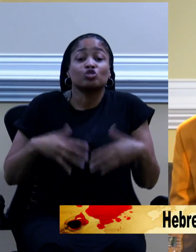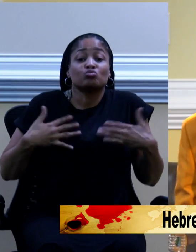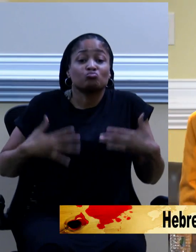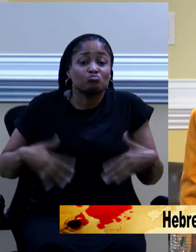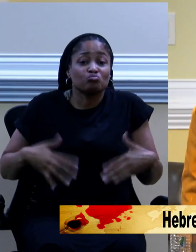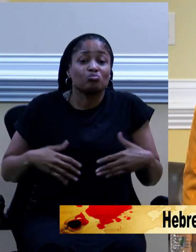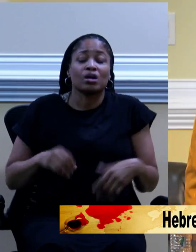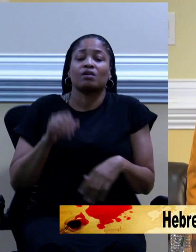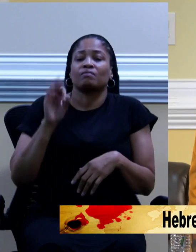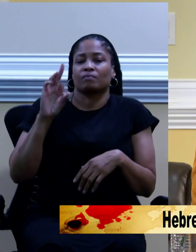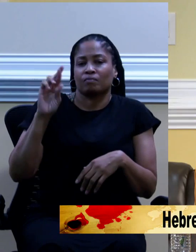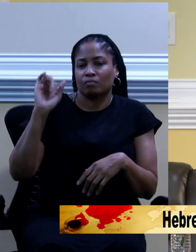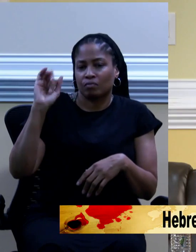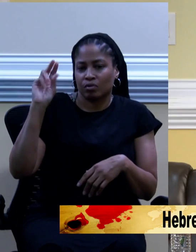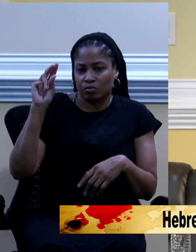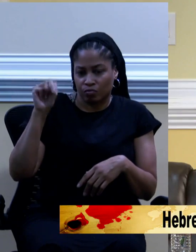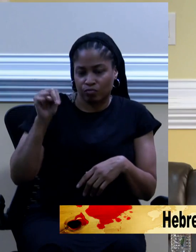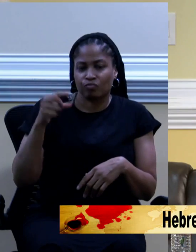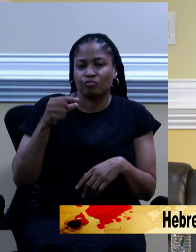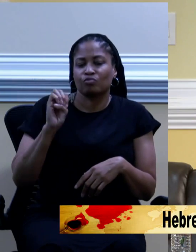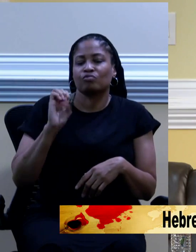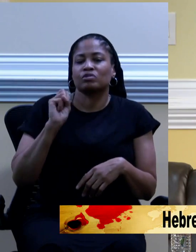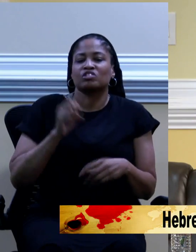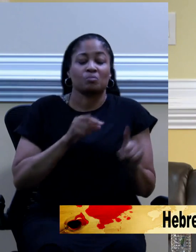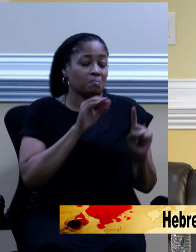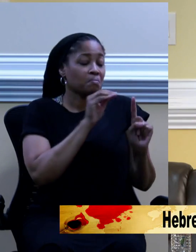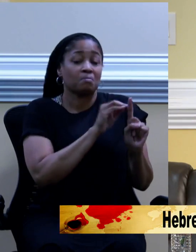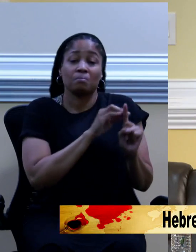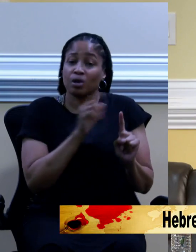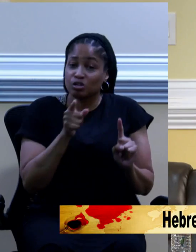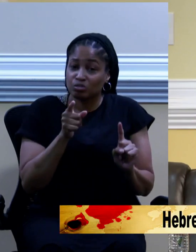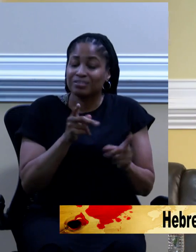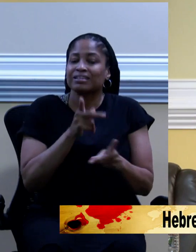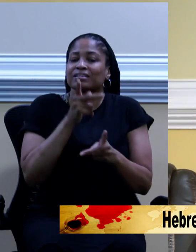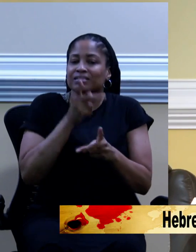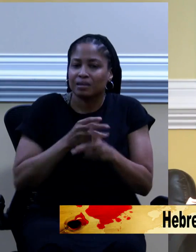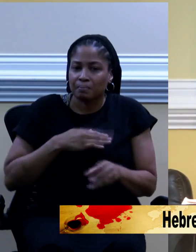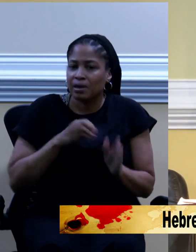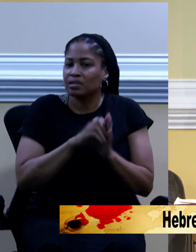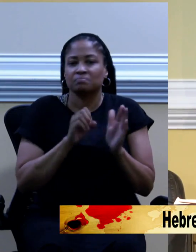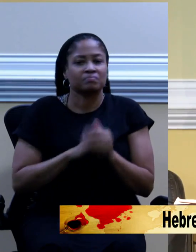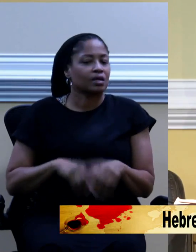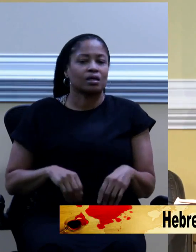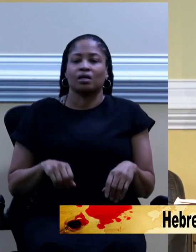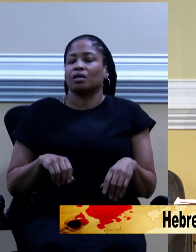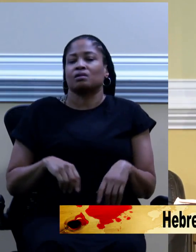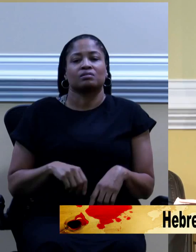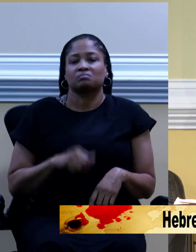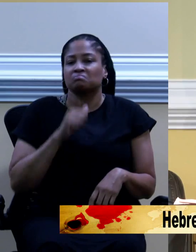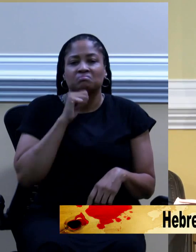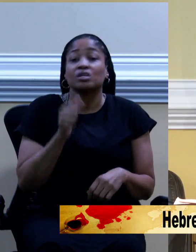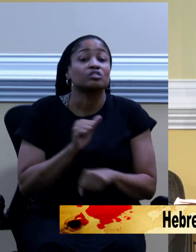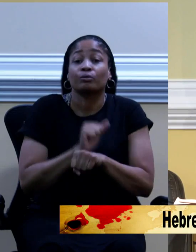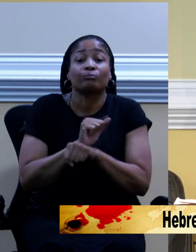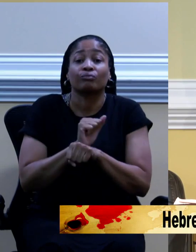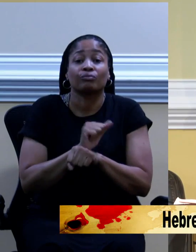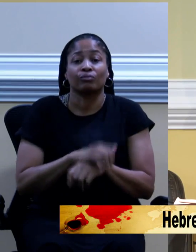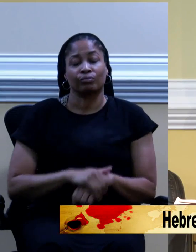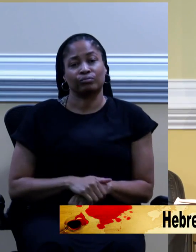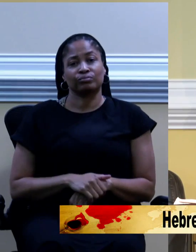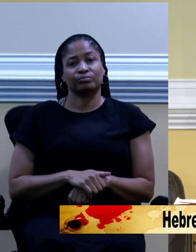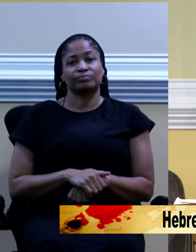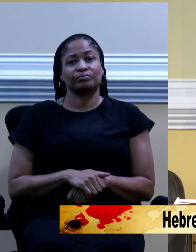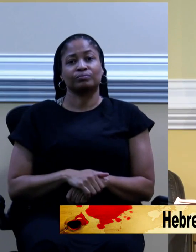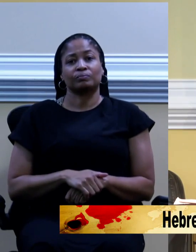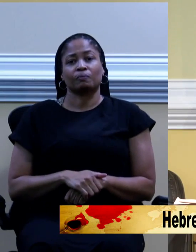remind you to keep my commandment. Didn't work. No. So he said, this man going to keep sinning, so I'm going to have to